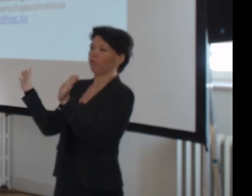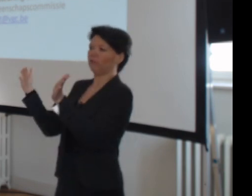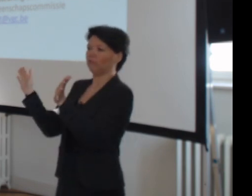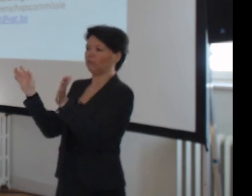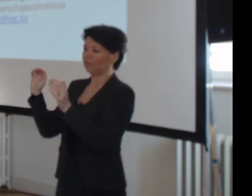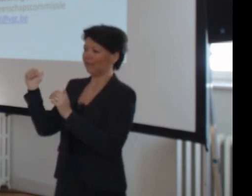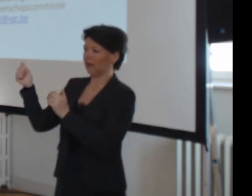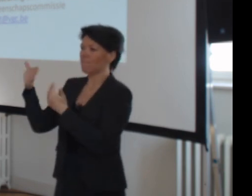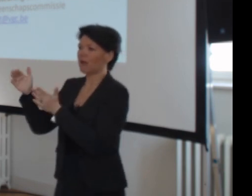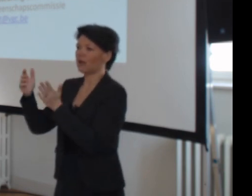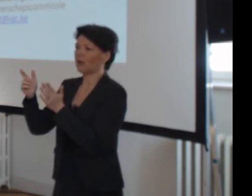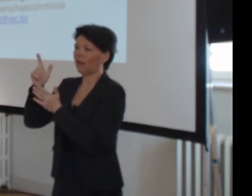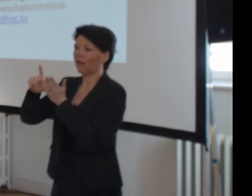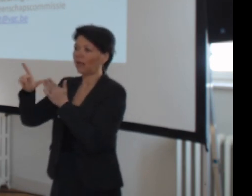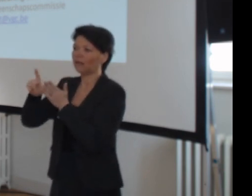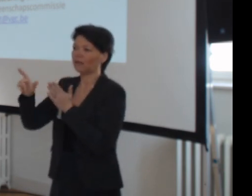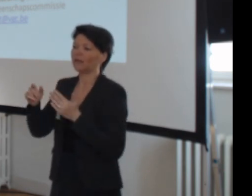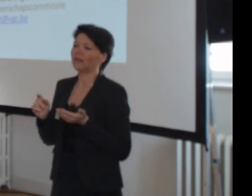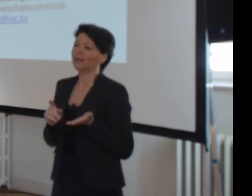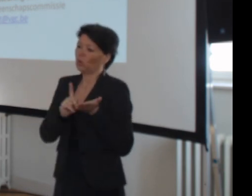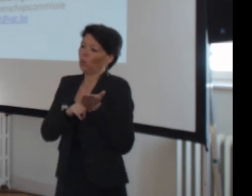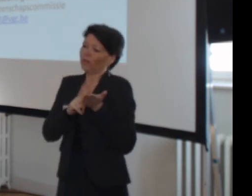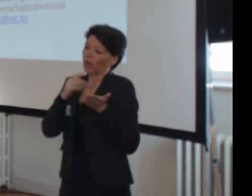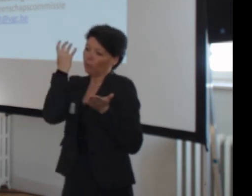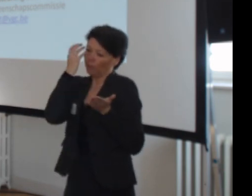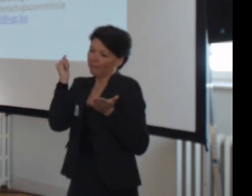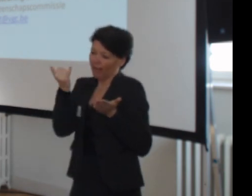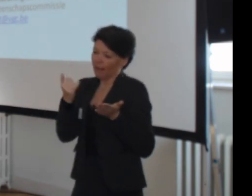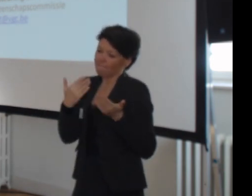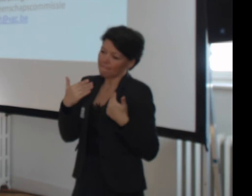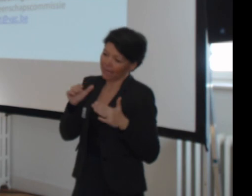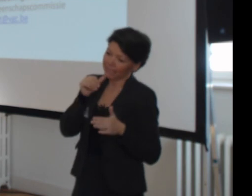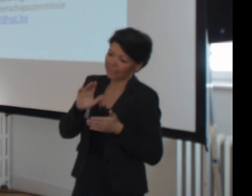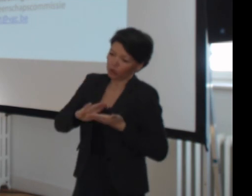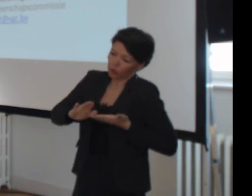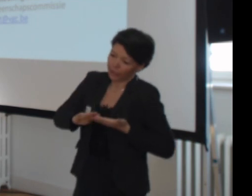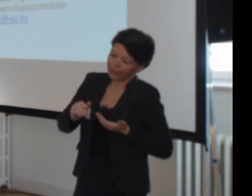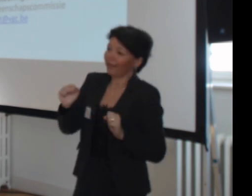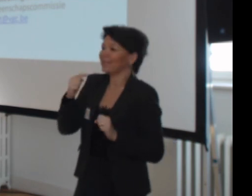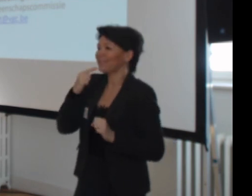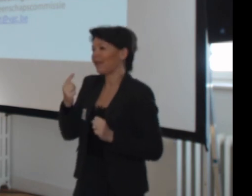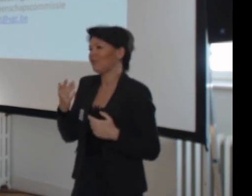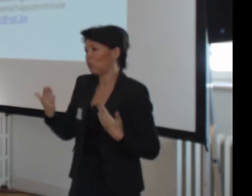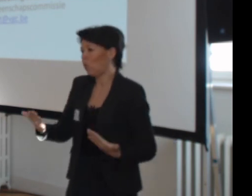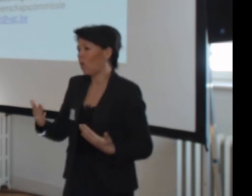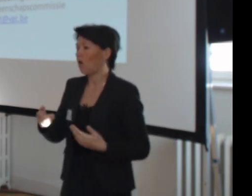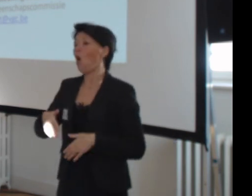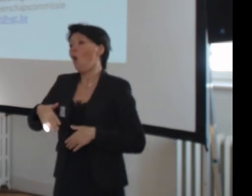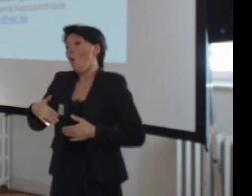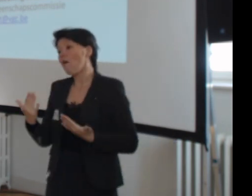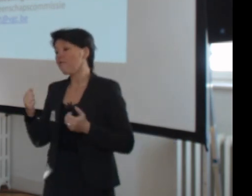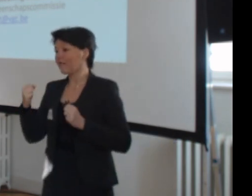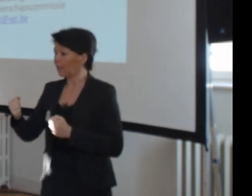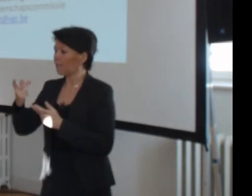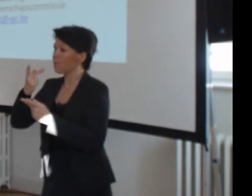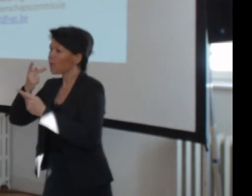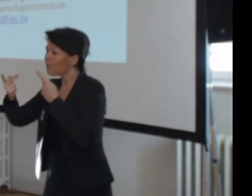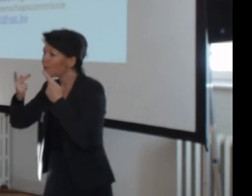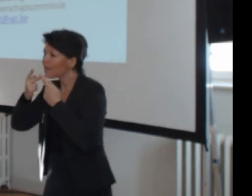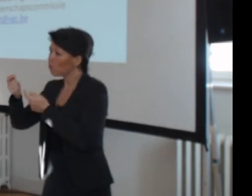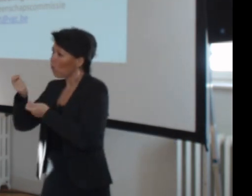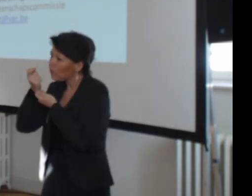we can say it's a legal matter and we are not allowed to, I'm sorry, or we can try